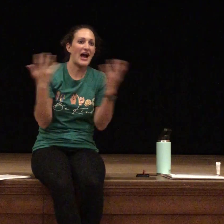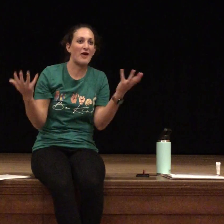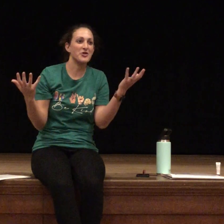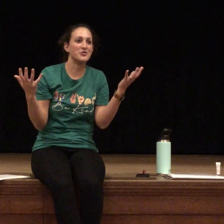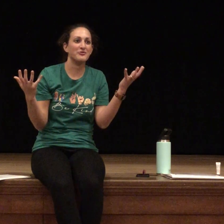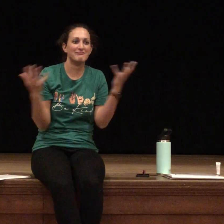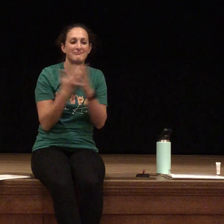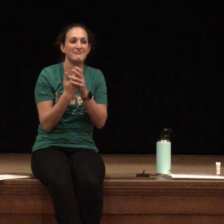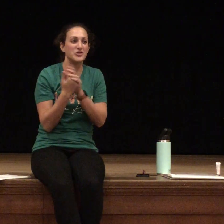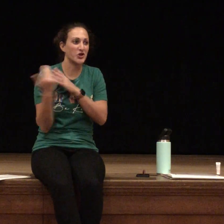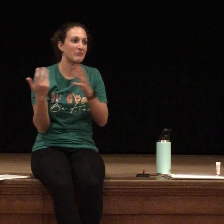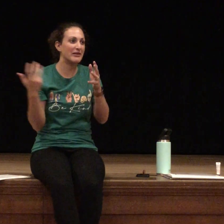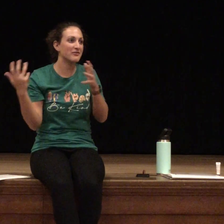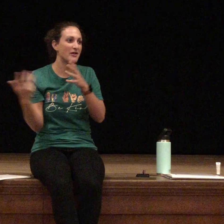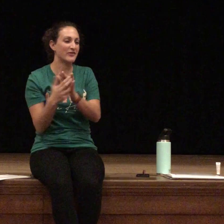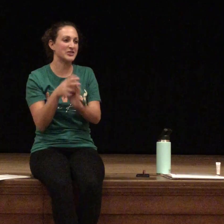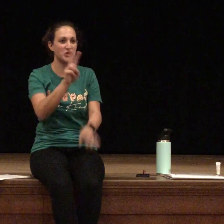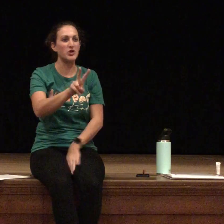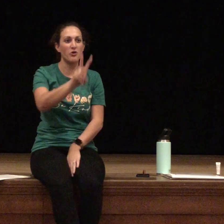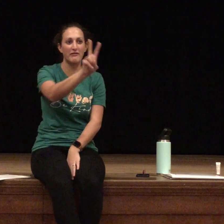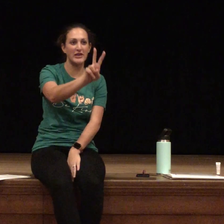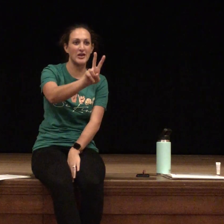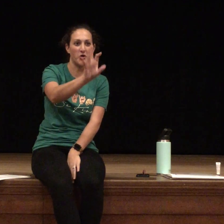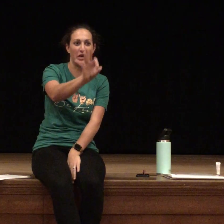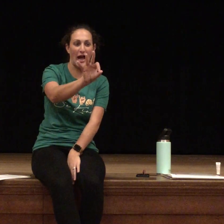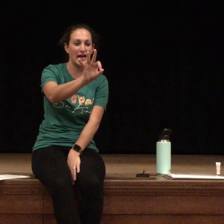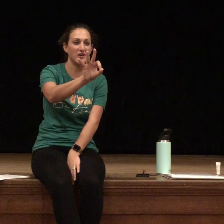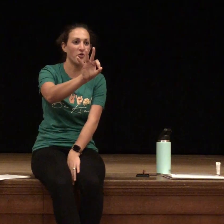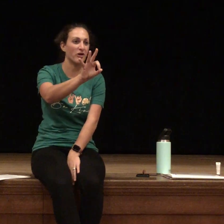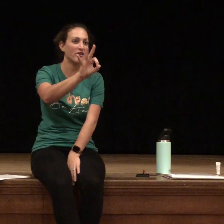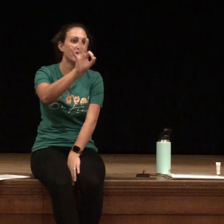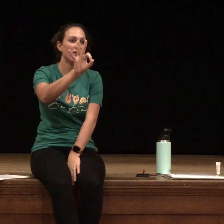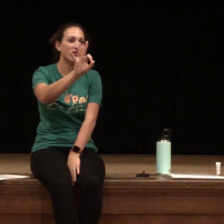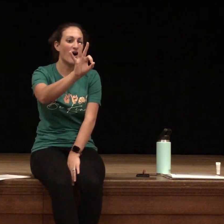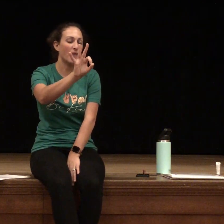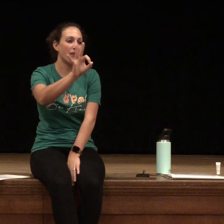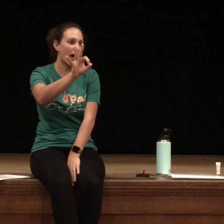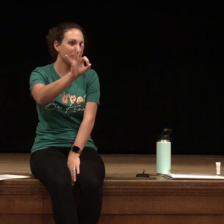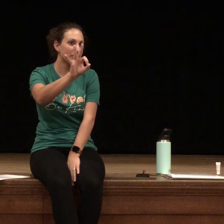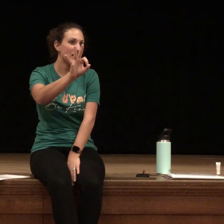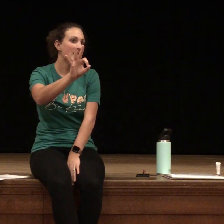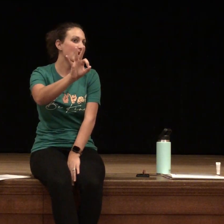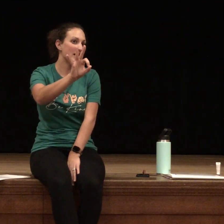how do you determine if it's a 2 or a V or a 9 or a F?